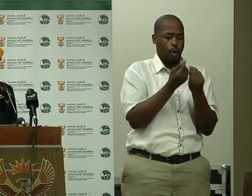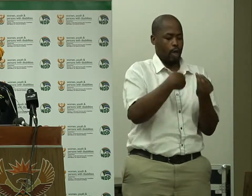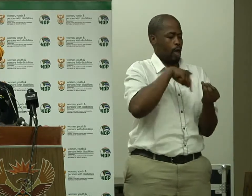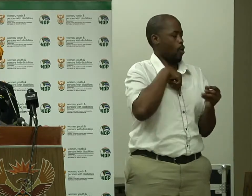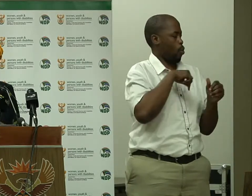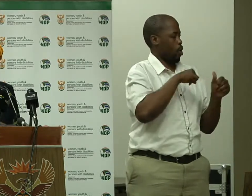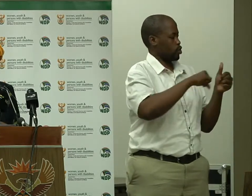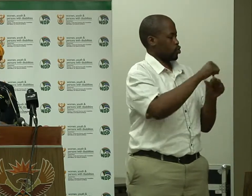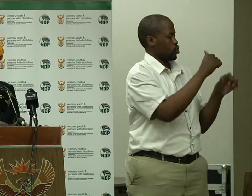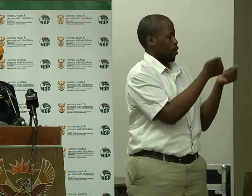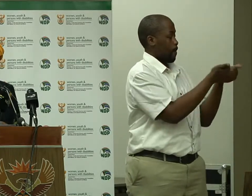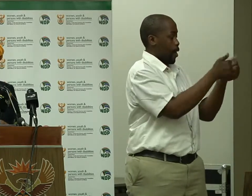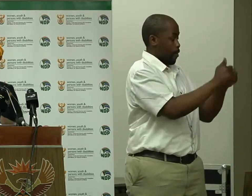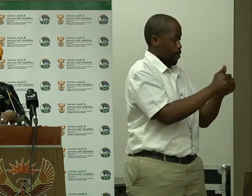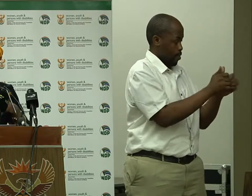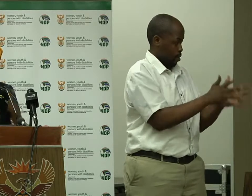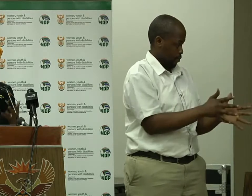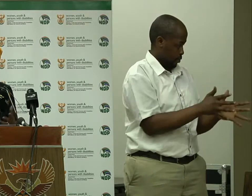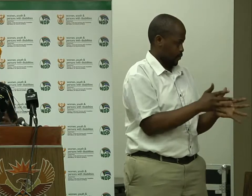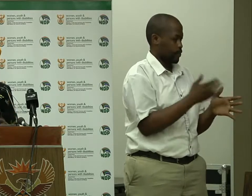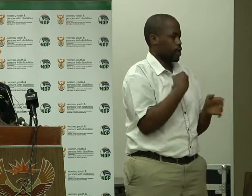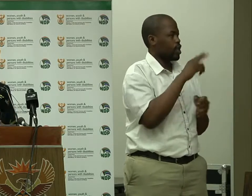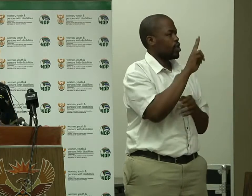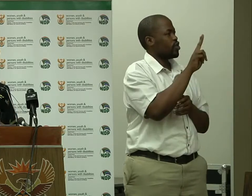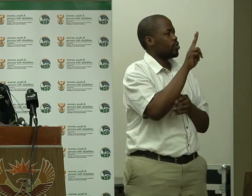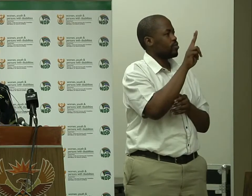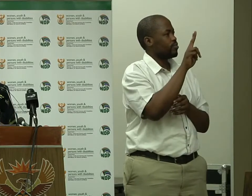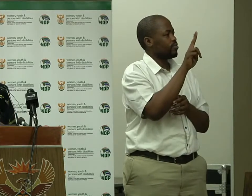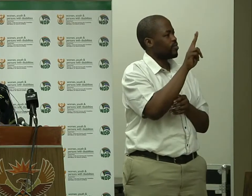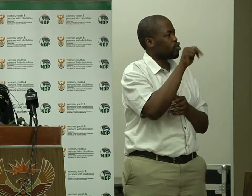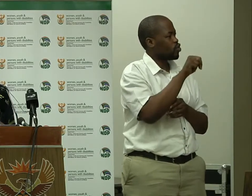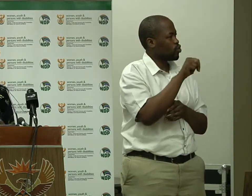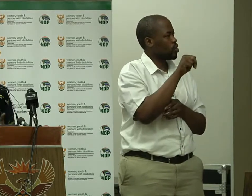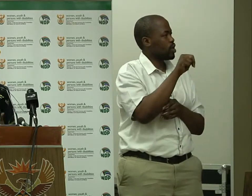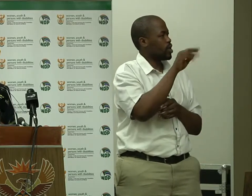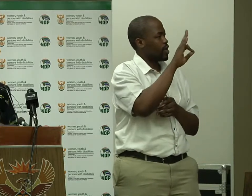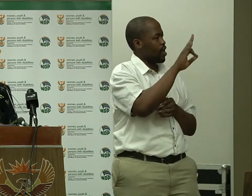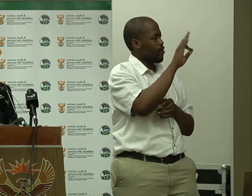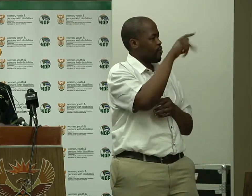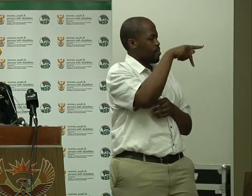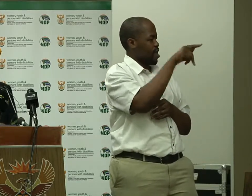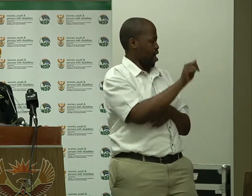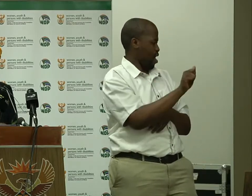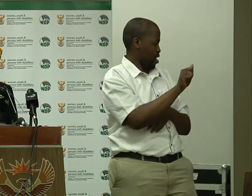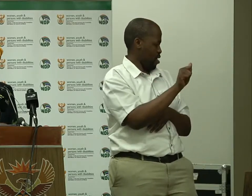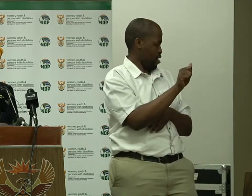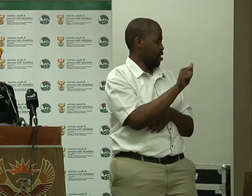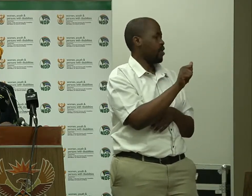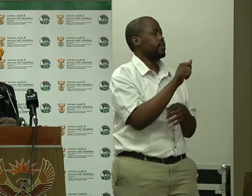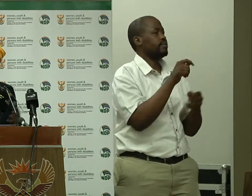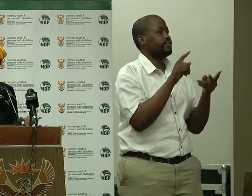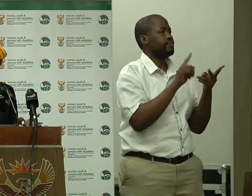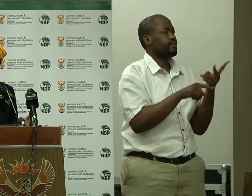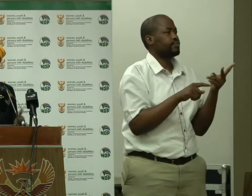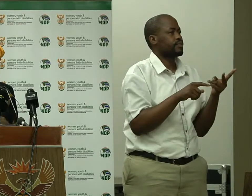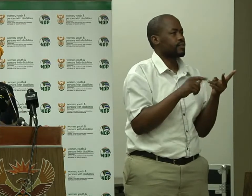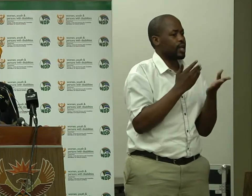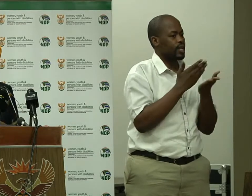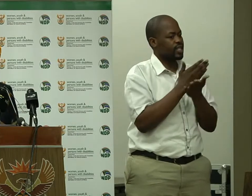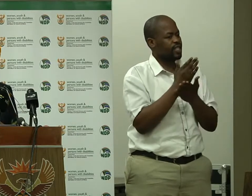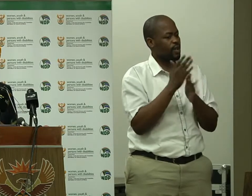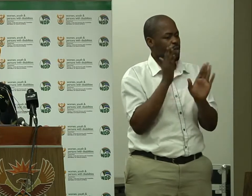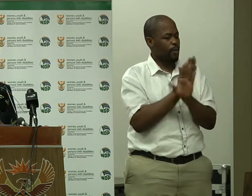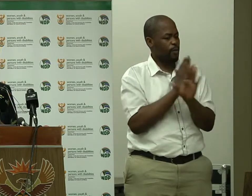social partners, like the United Nations, UNFPA, and some of the